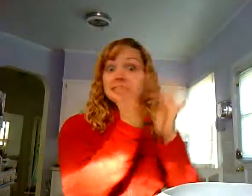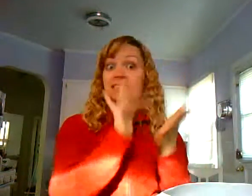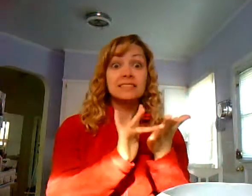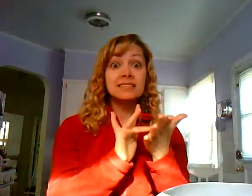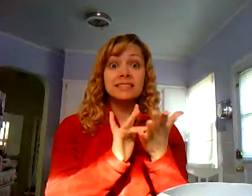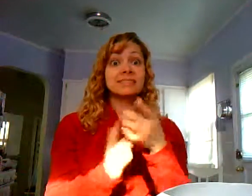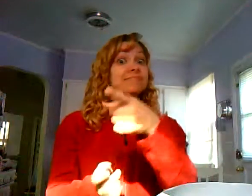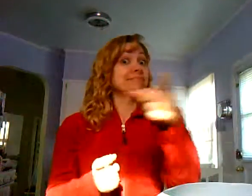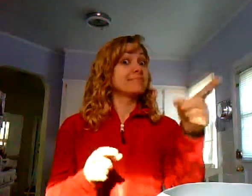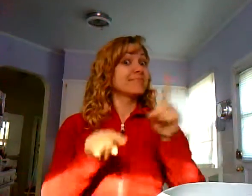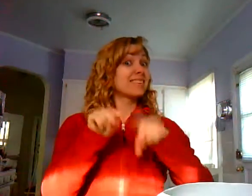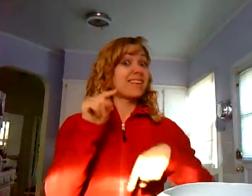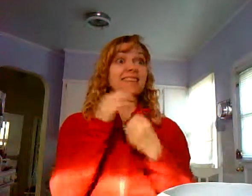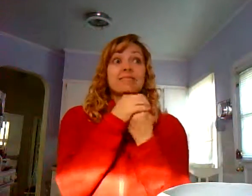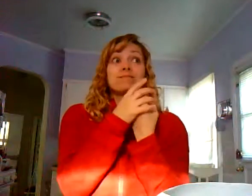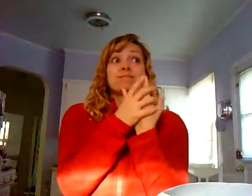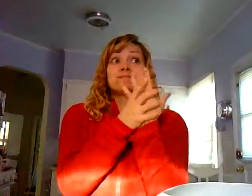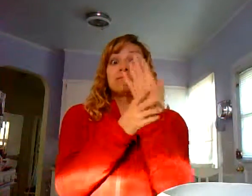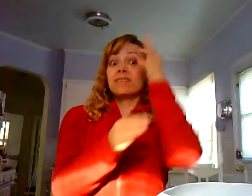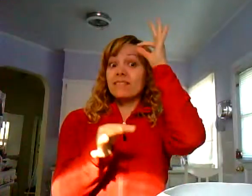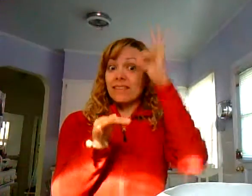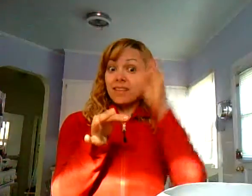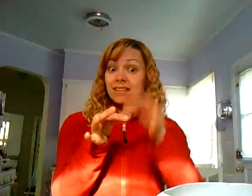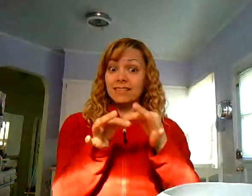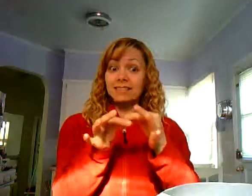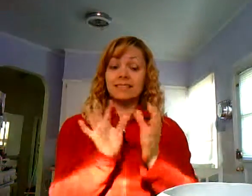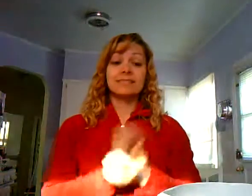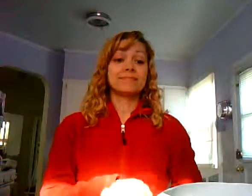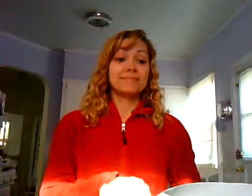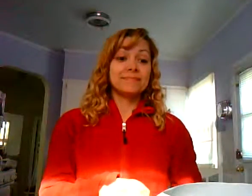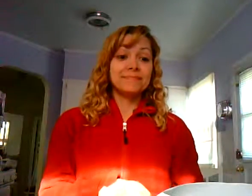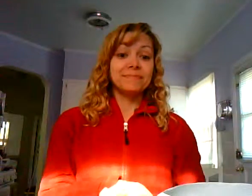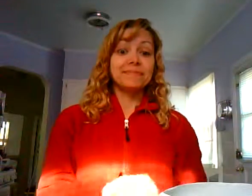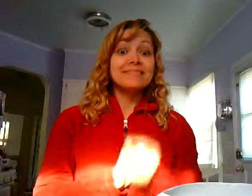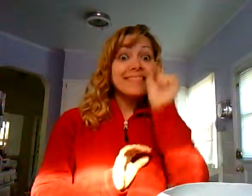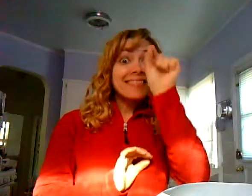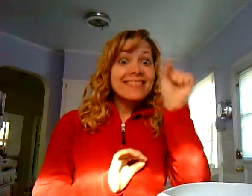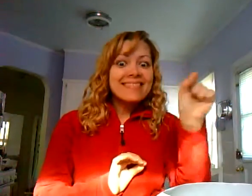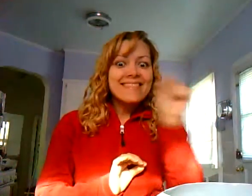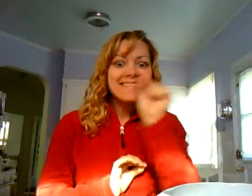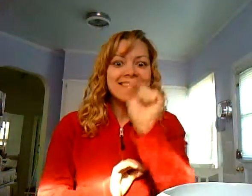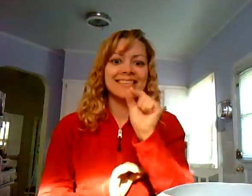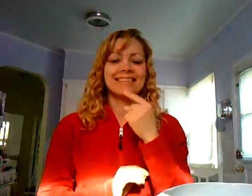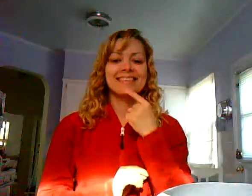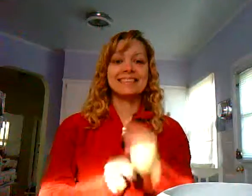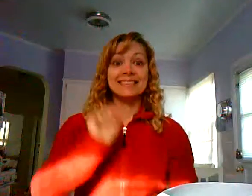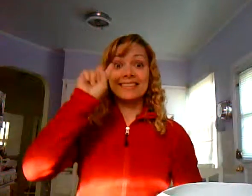we're not having our faith first attention on Jesus are we really going to grow in our faith therefore